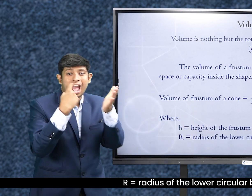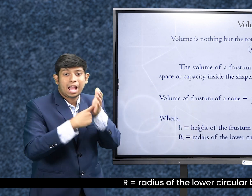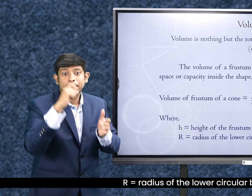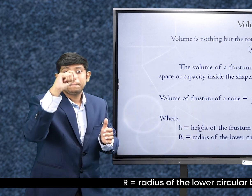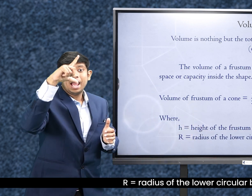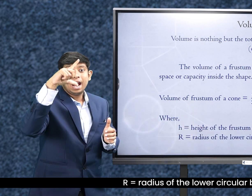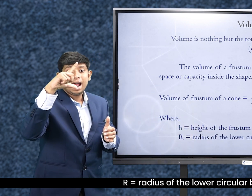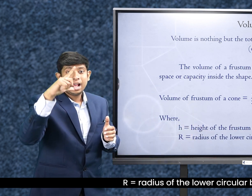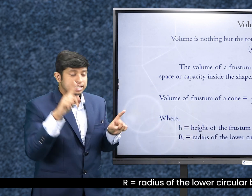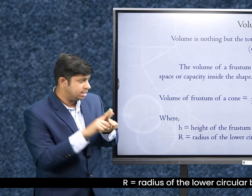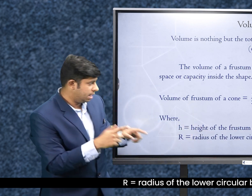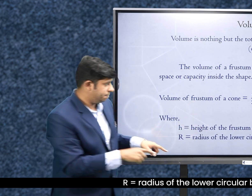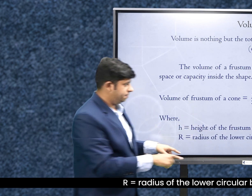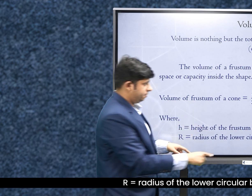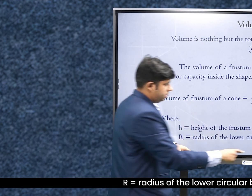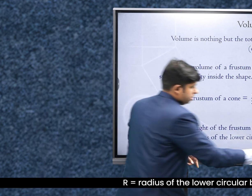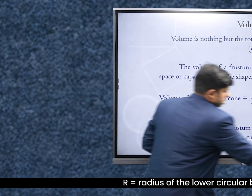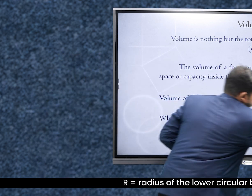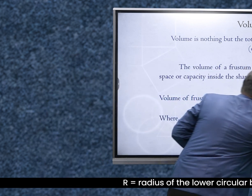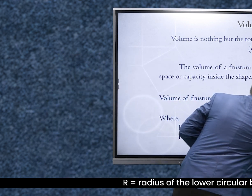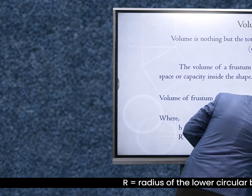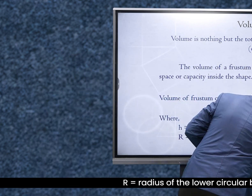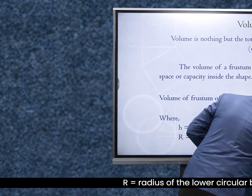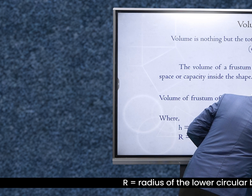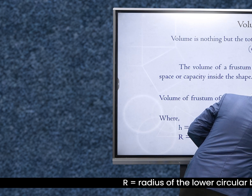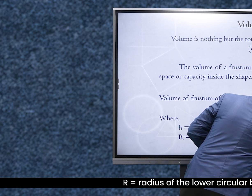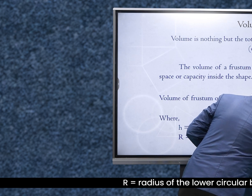capital R is equal to radius of the lower circular base,